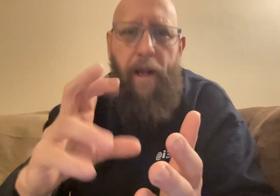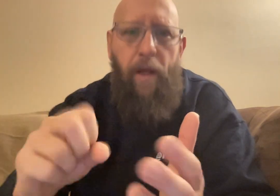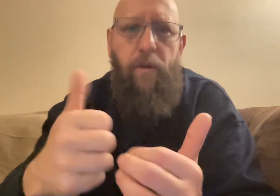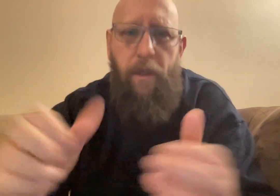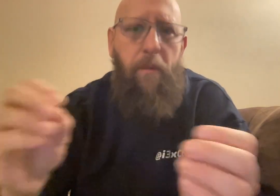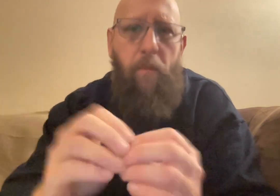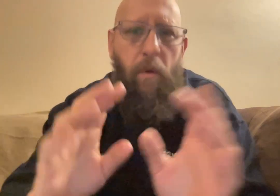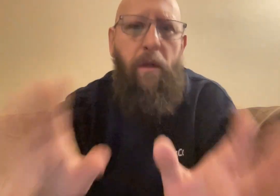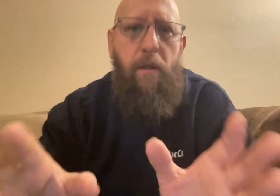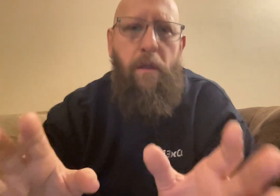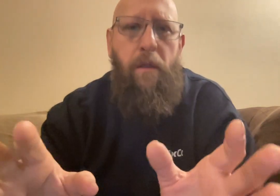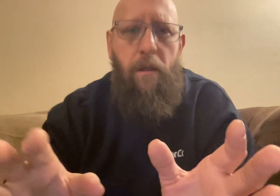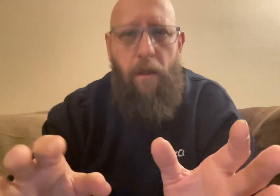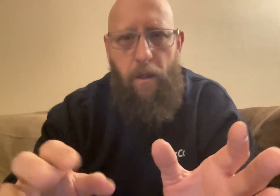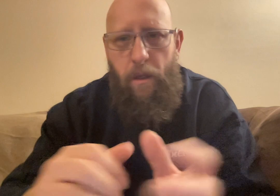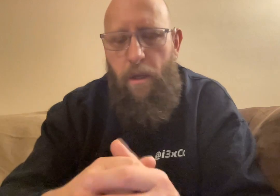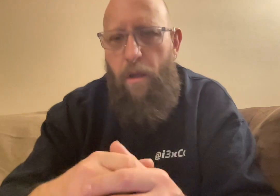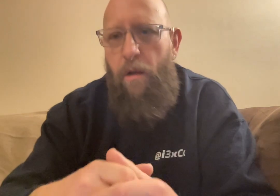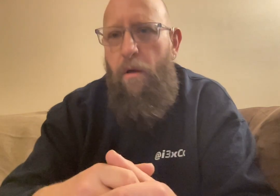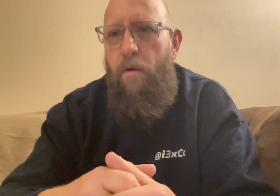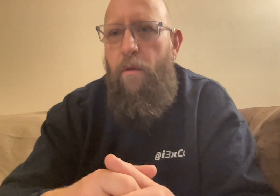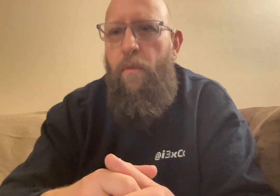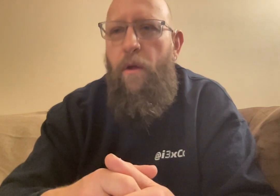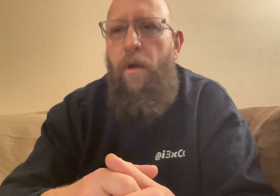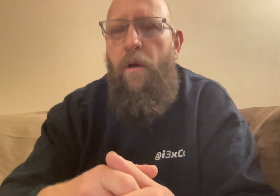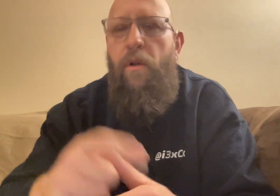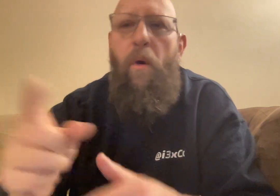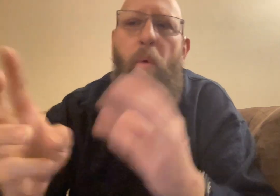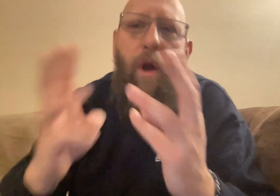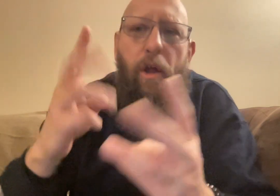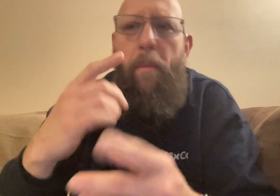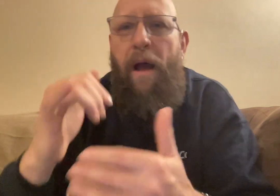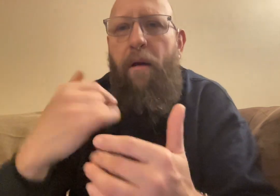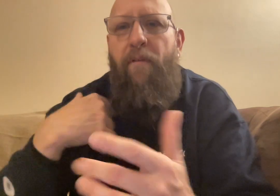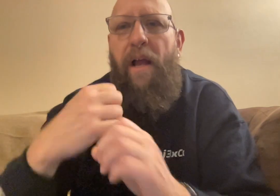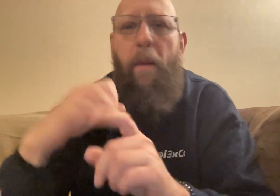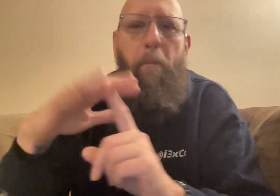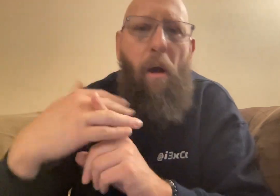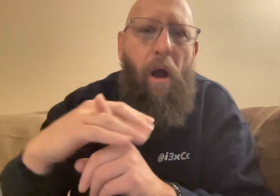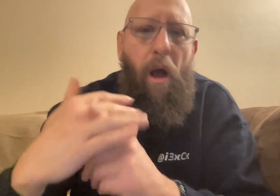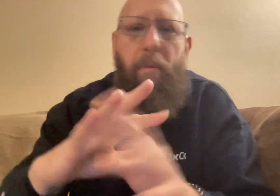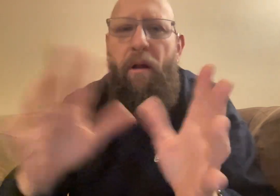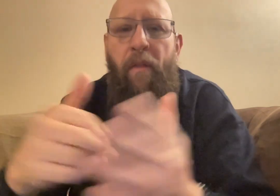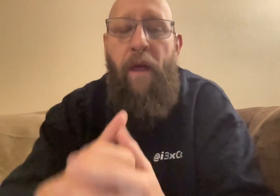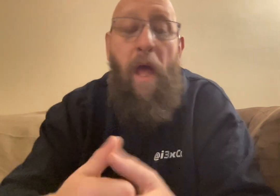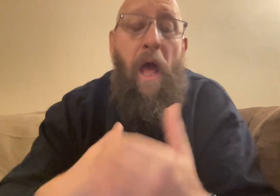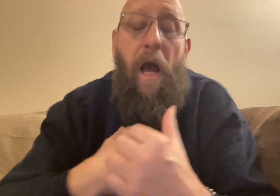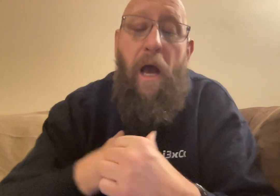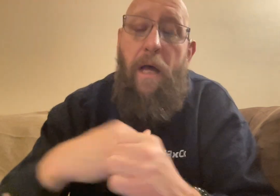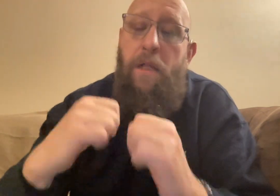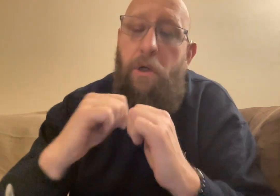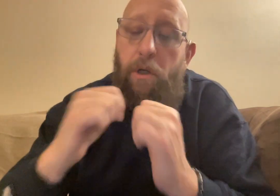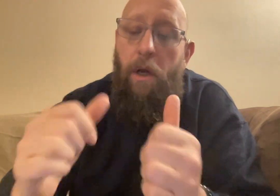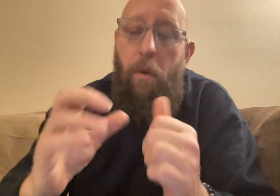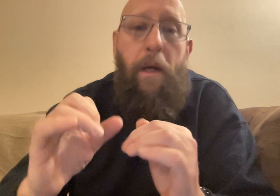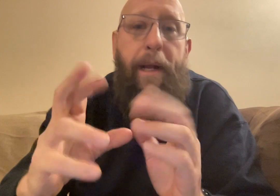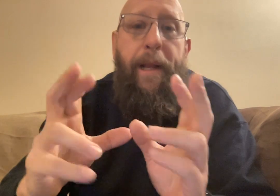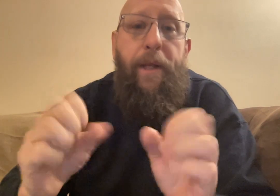I don't care anymore. You know, you're worried about if I get mobbed and all that. I don't